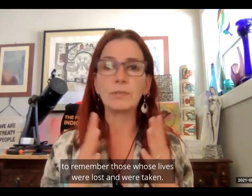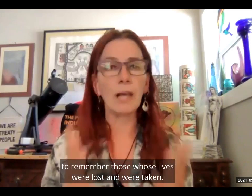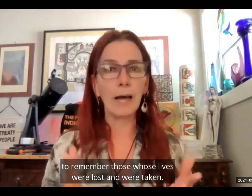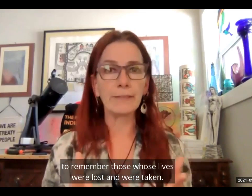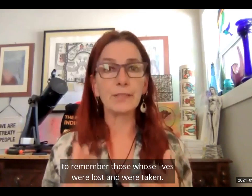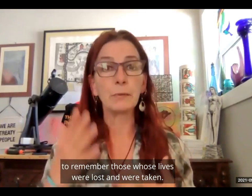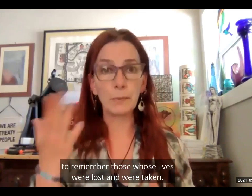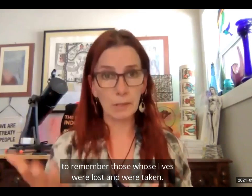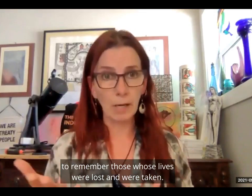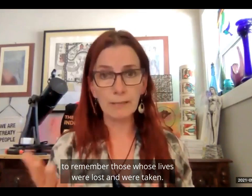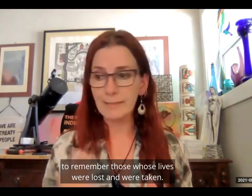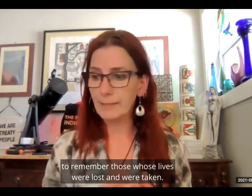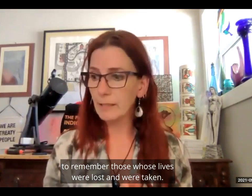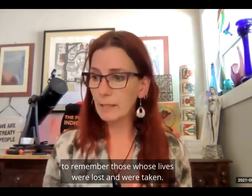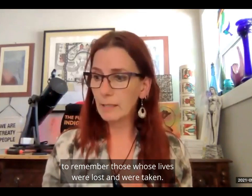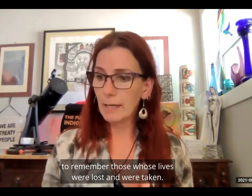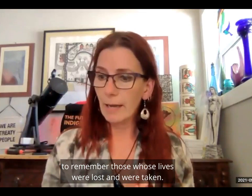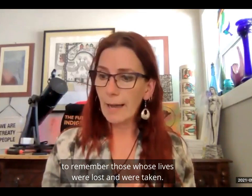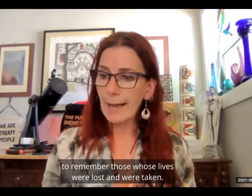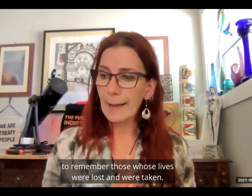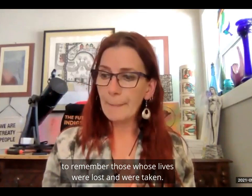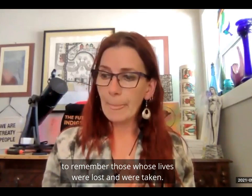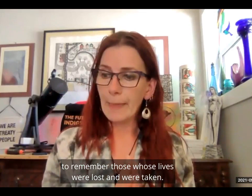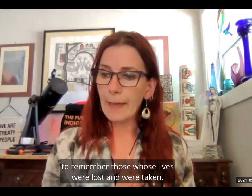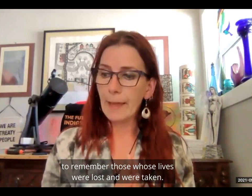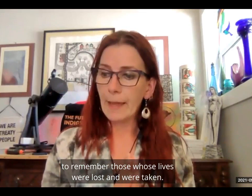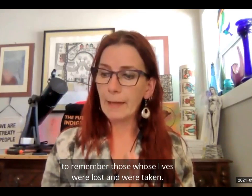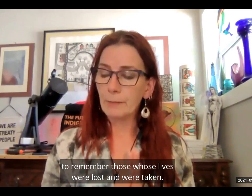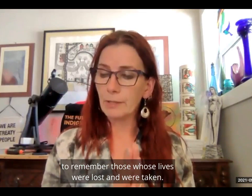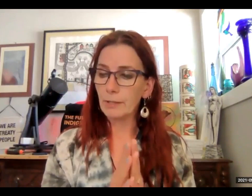those whose lives were lost